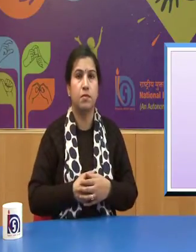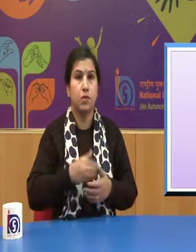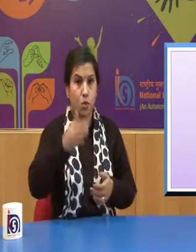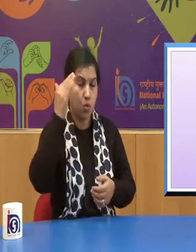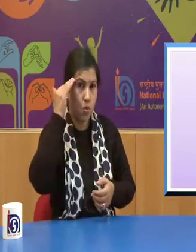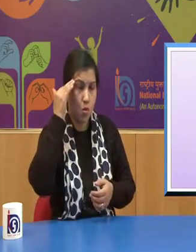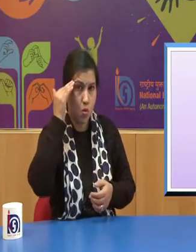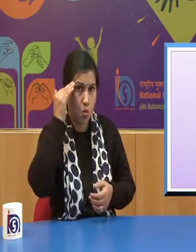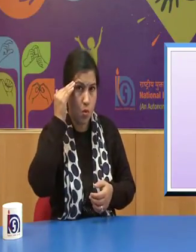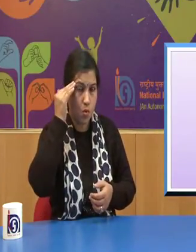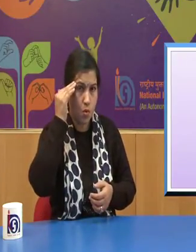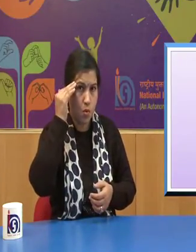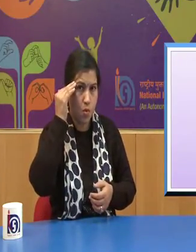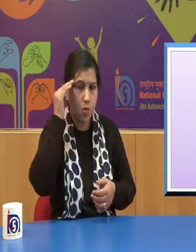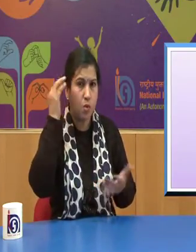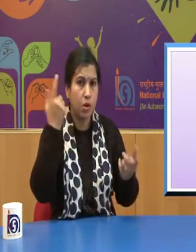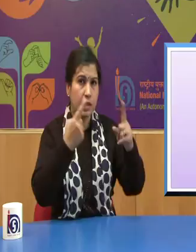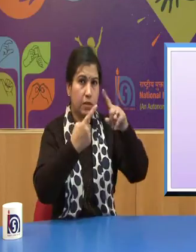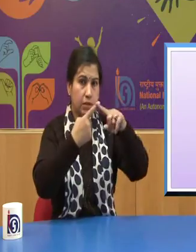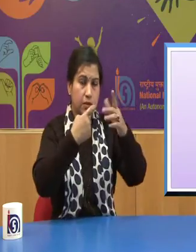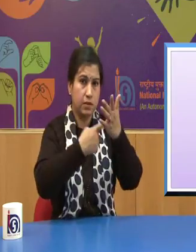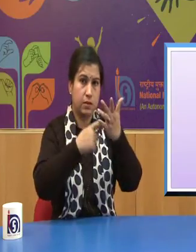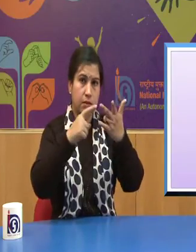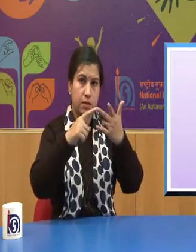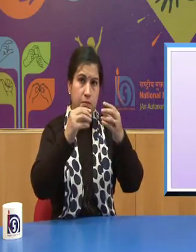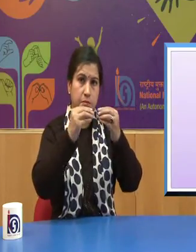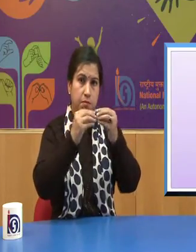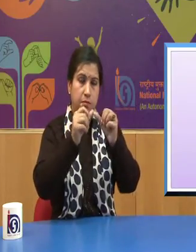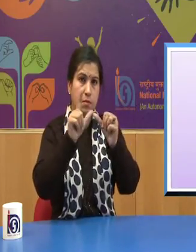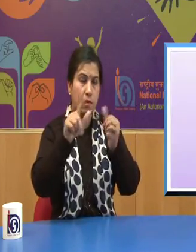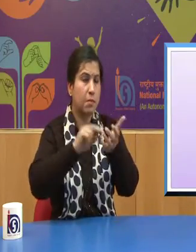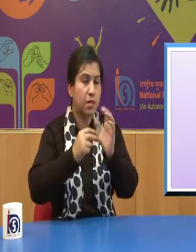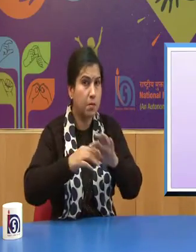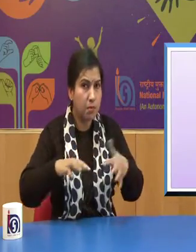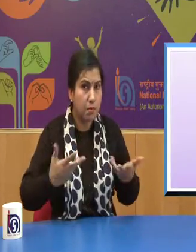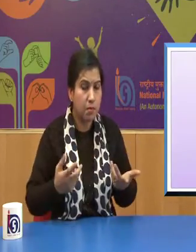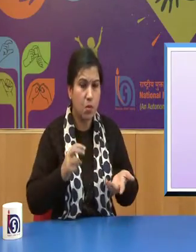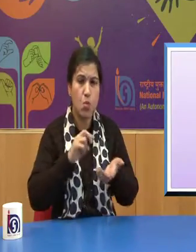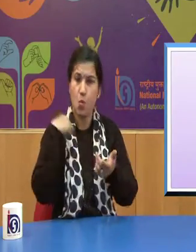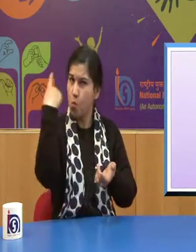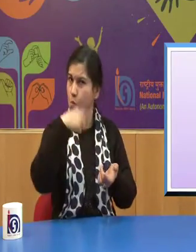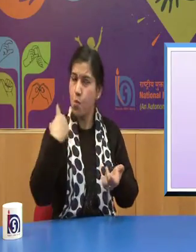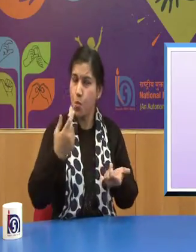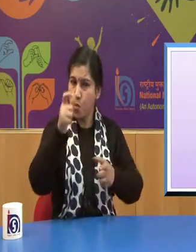do you know what is the meaning of tribals or who were tribals?